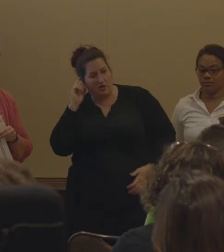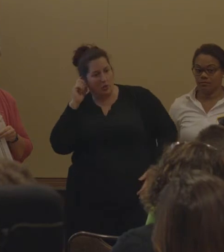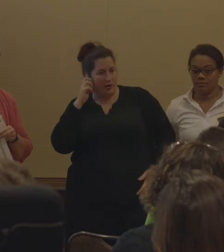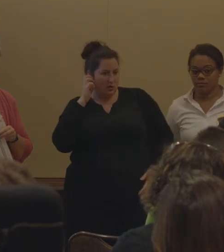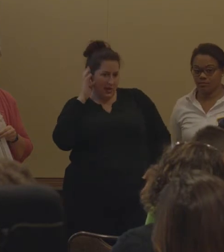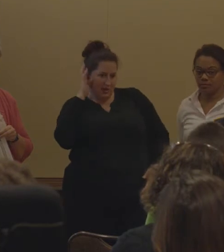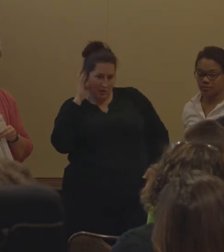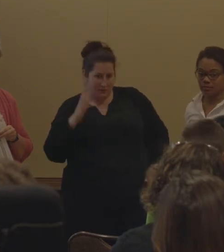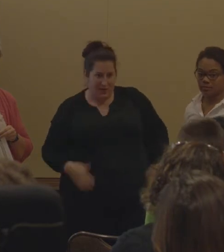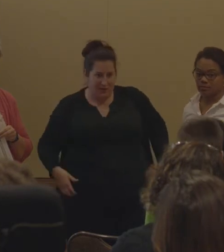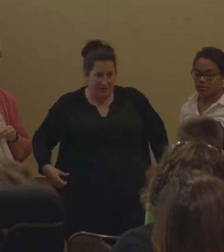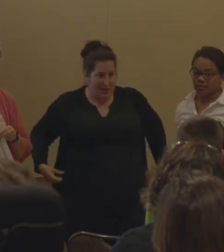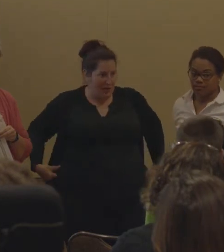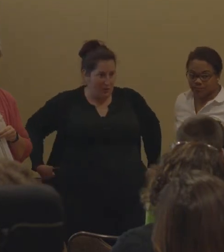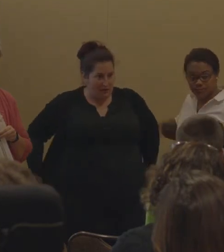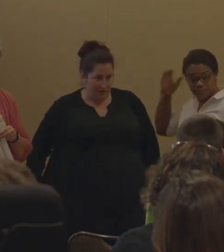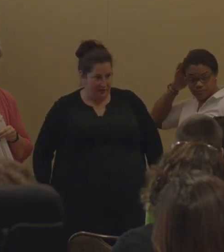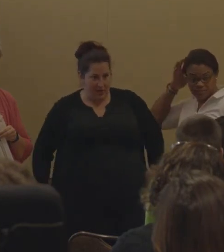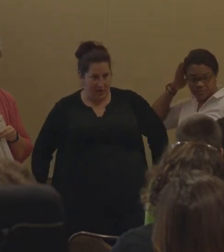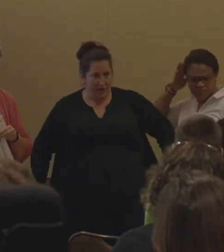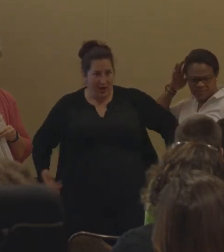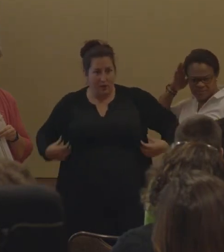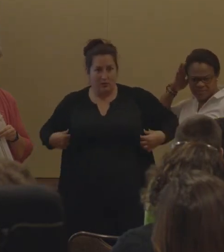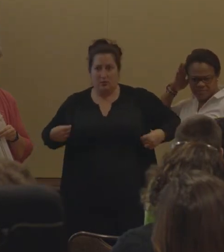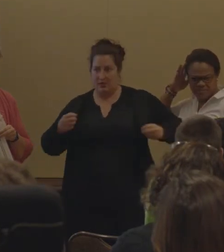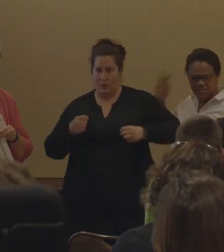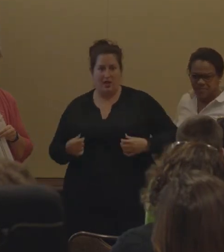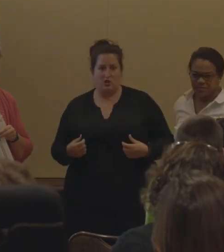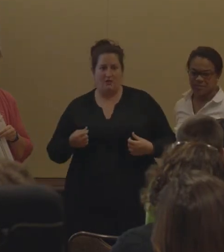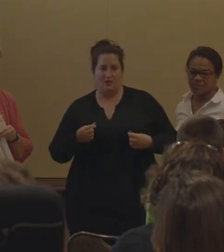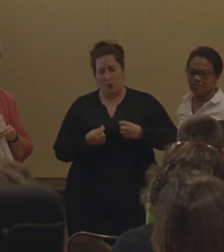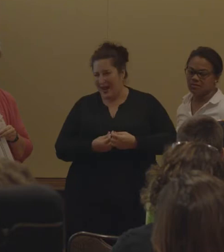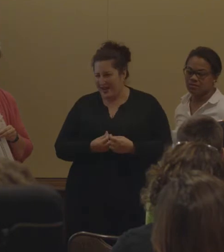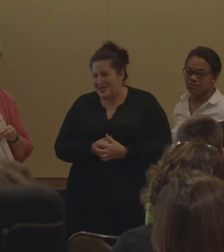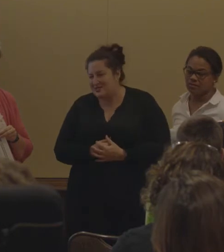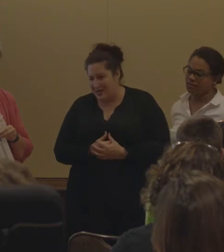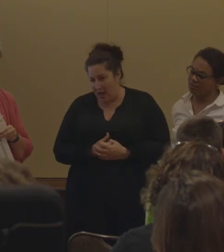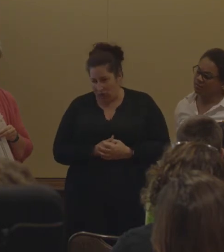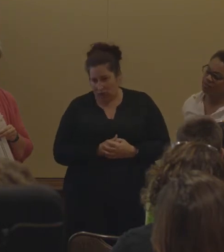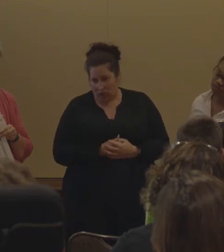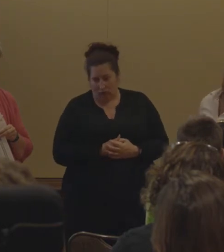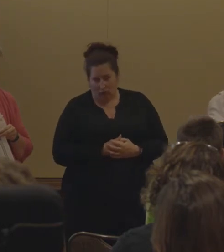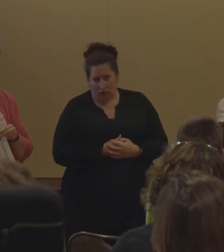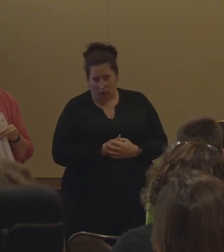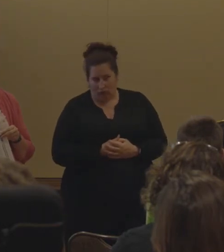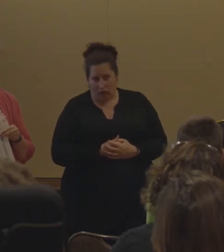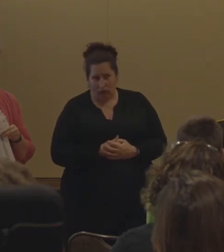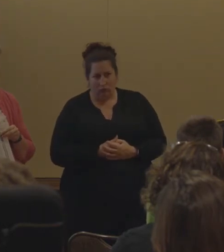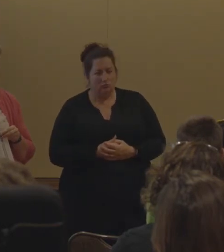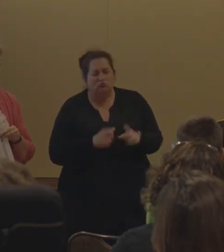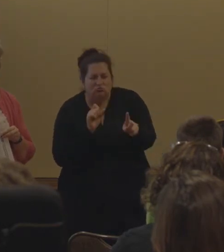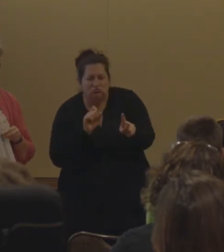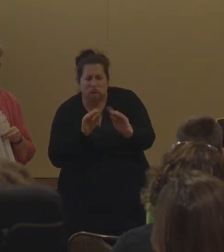Another question real quick, you said that there's money and funding, we have to wait for the funding and before we get services, why is that? I'm not sure